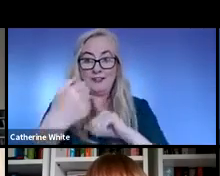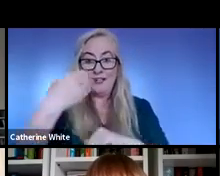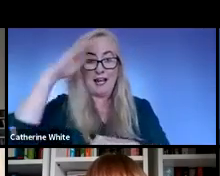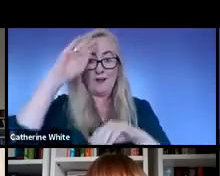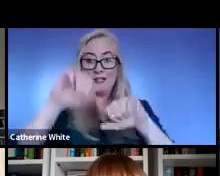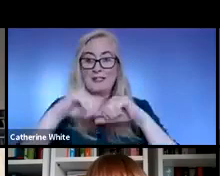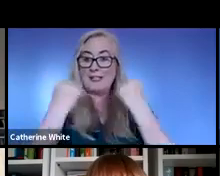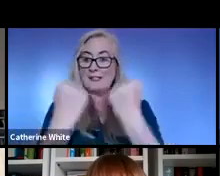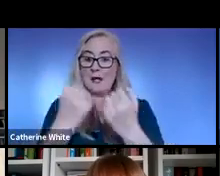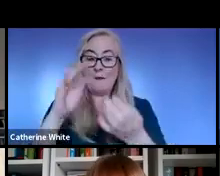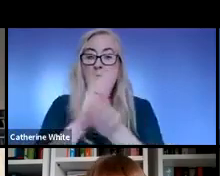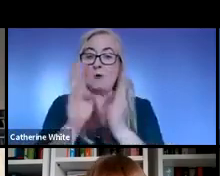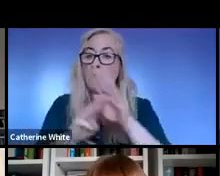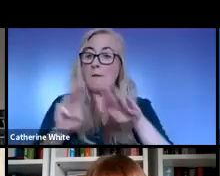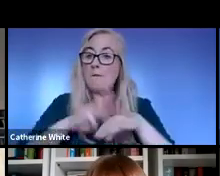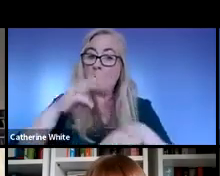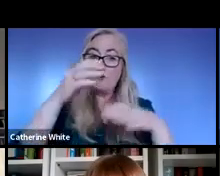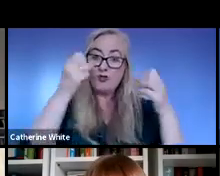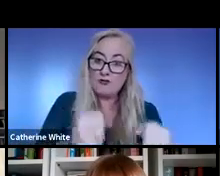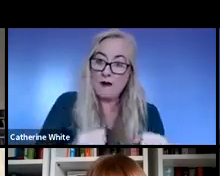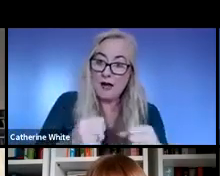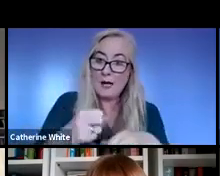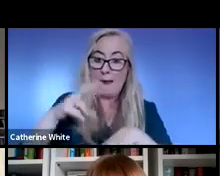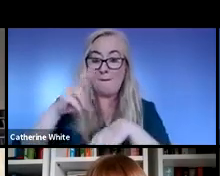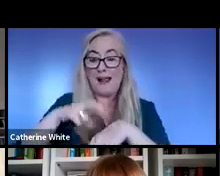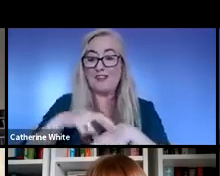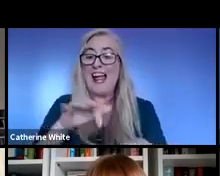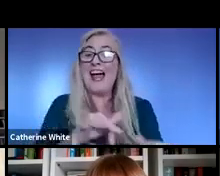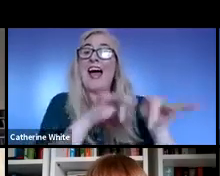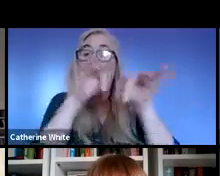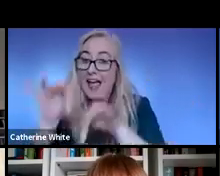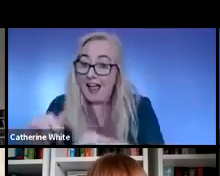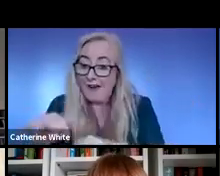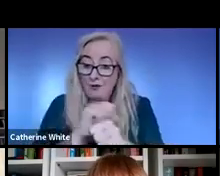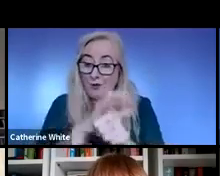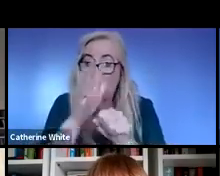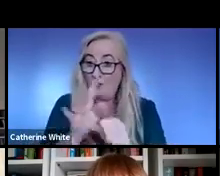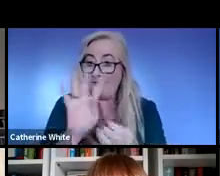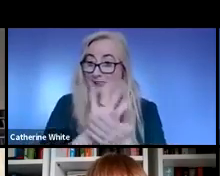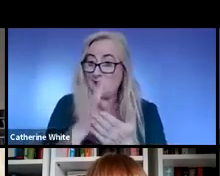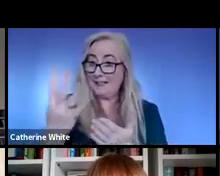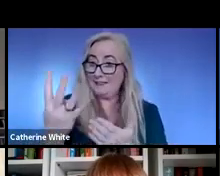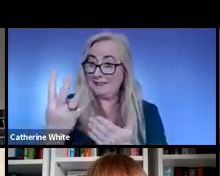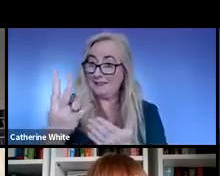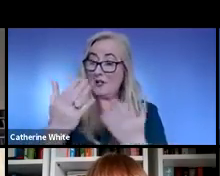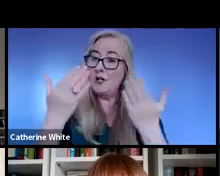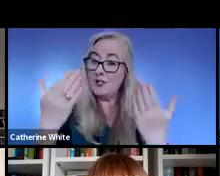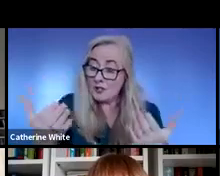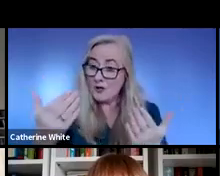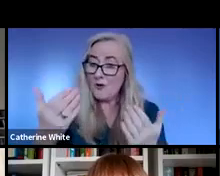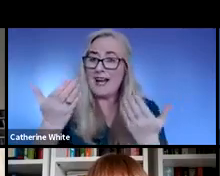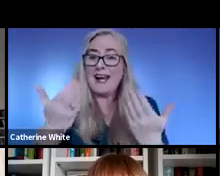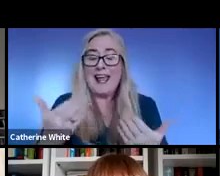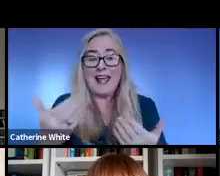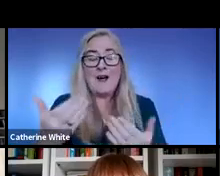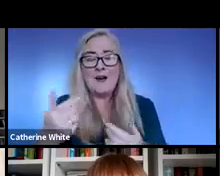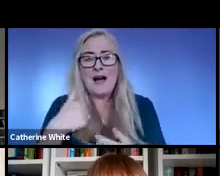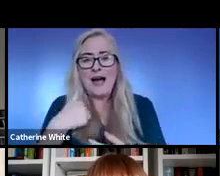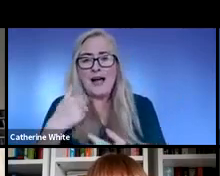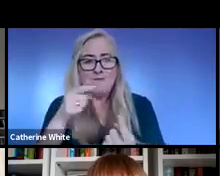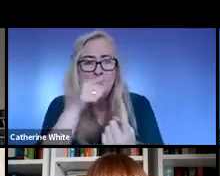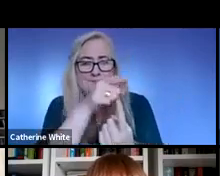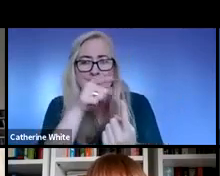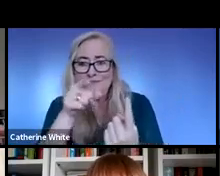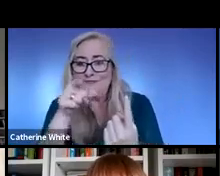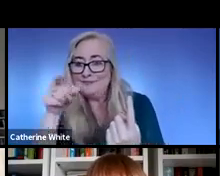be stronger and better after COVID-19. And so I will go to you in